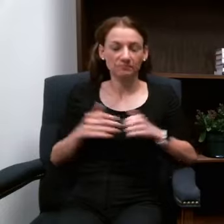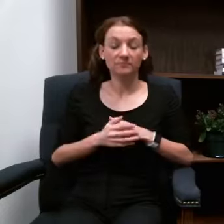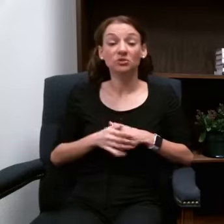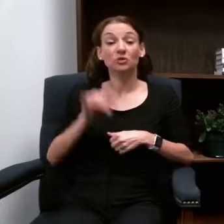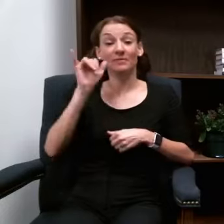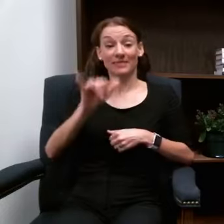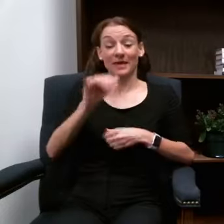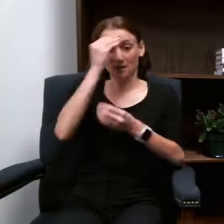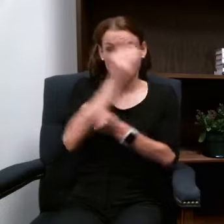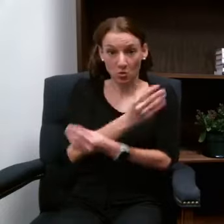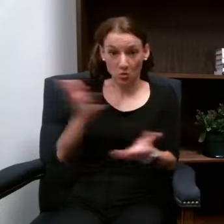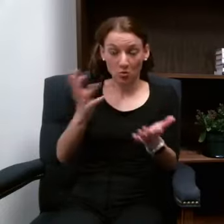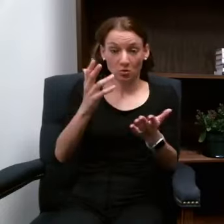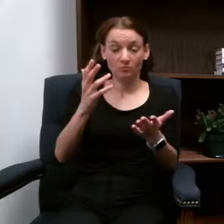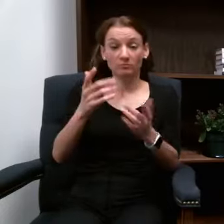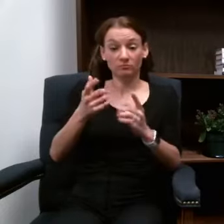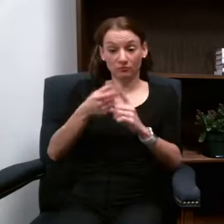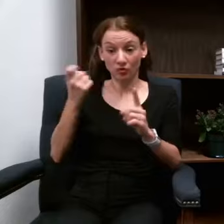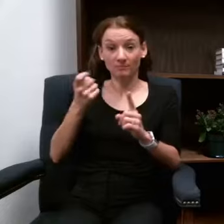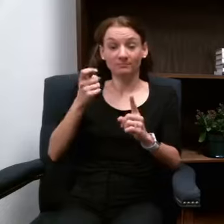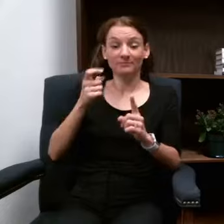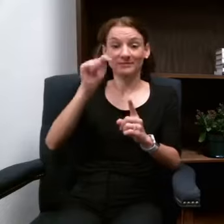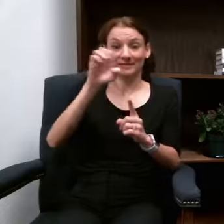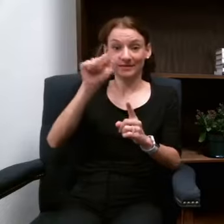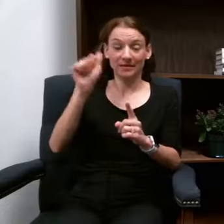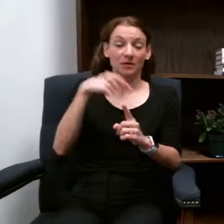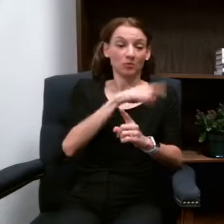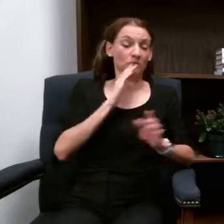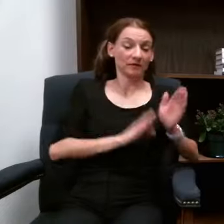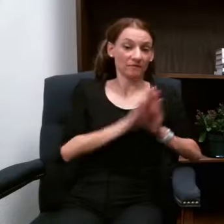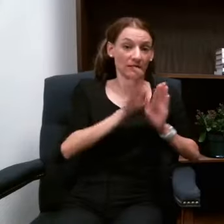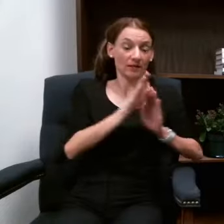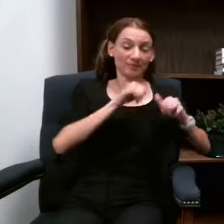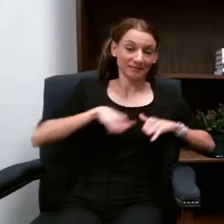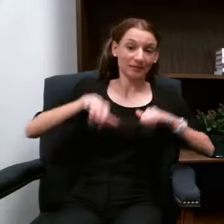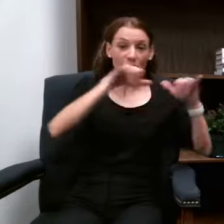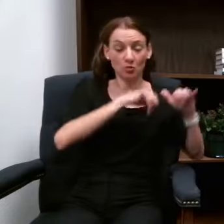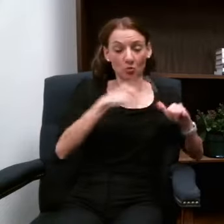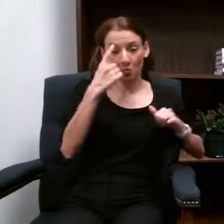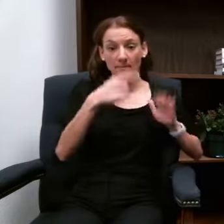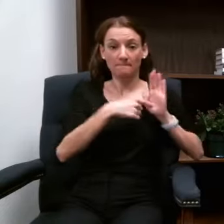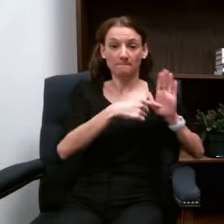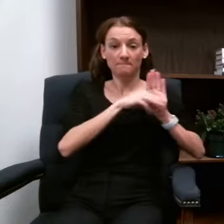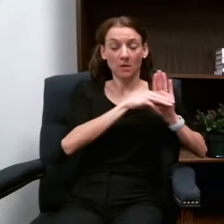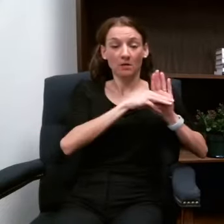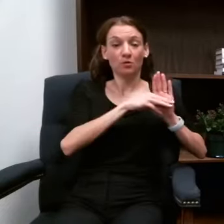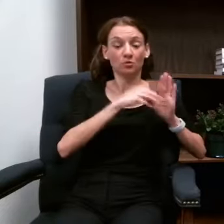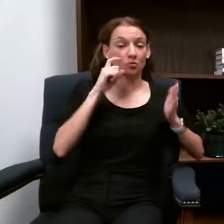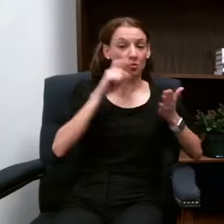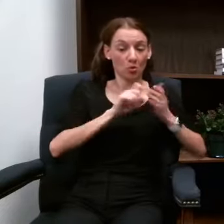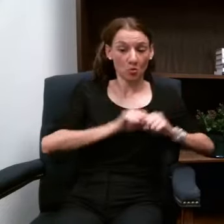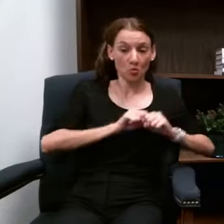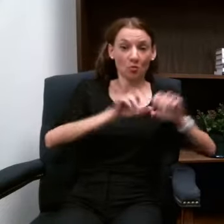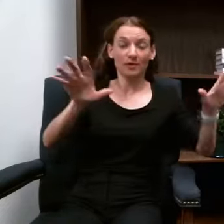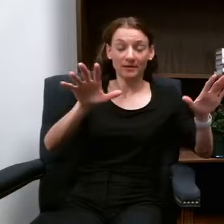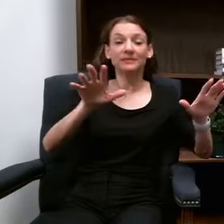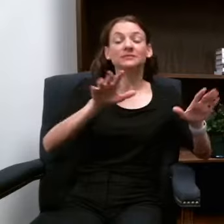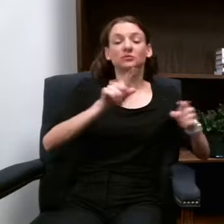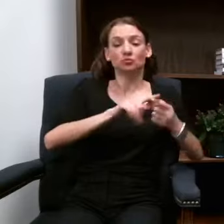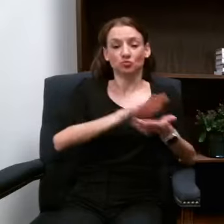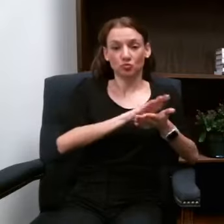TEA or by the legislature, where TEA will develop a model notice, will be given to schools. Every school must then customize